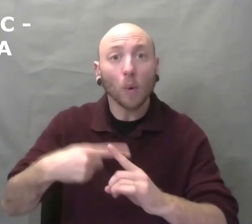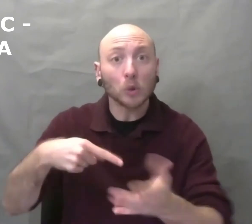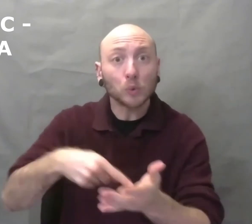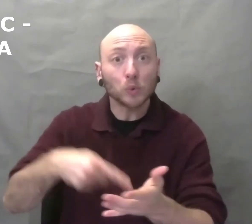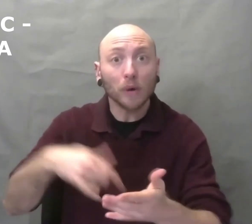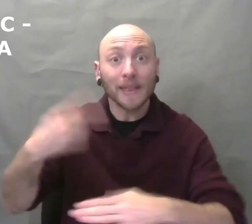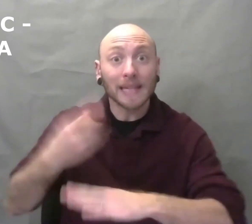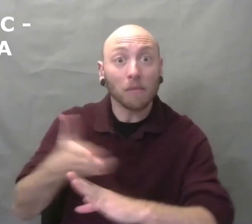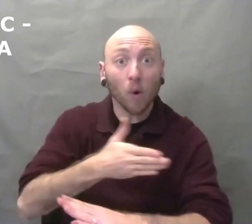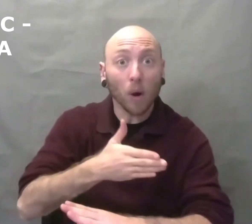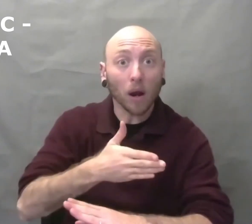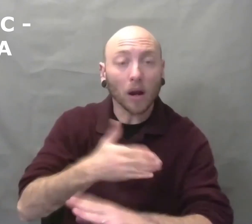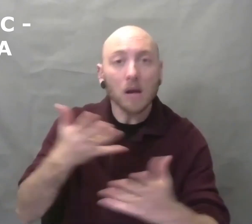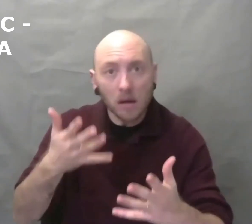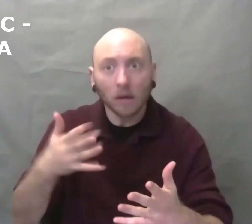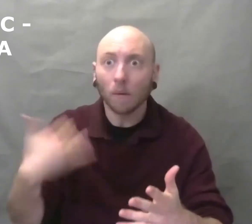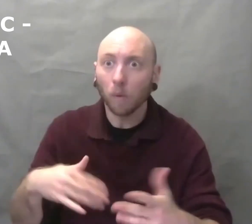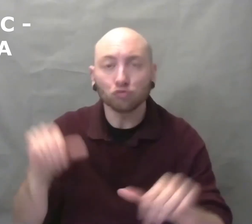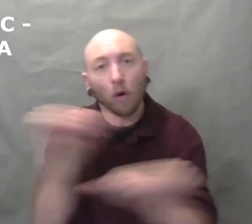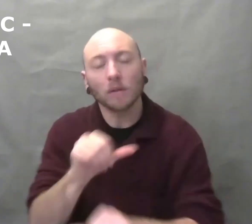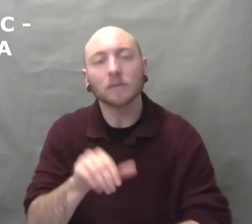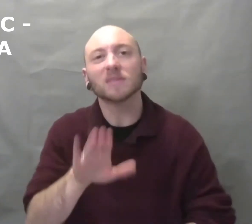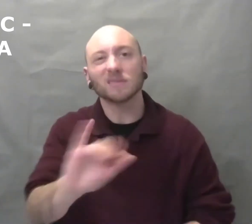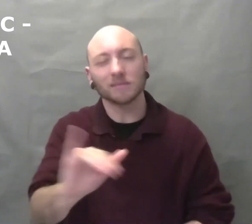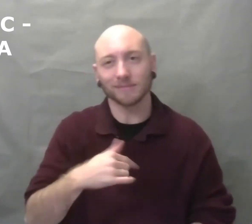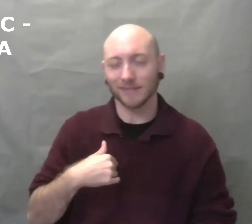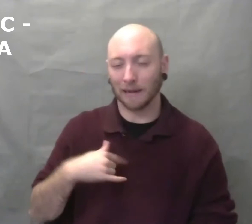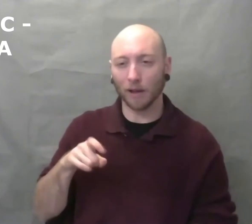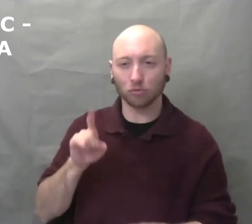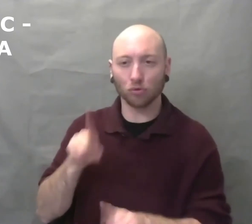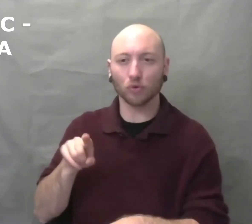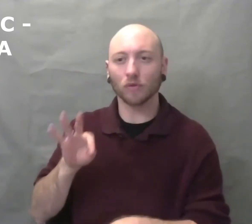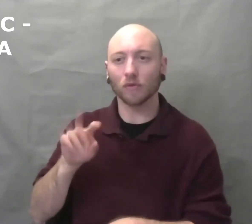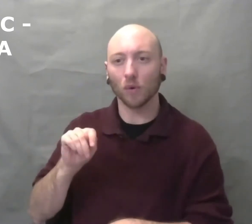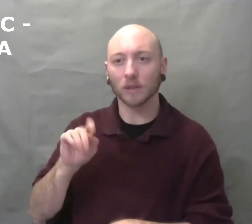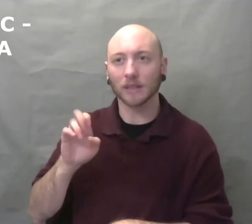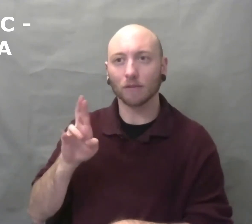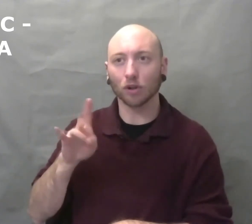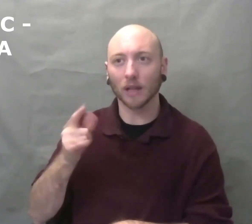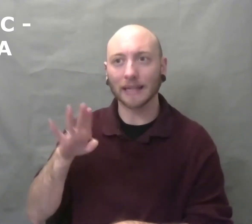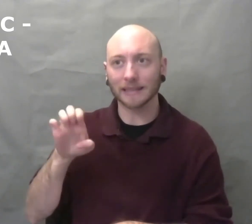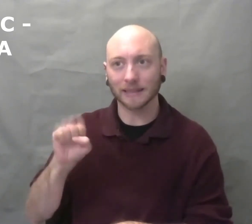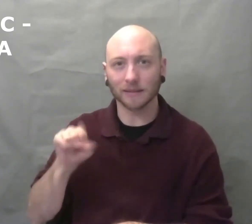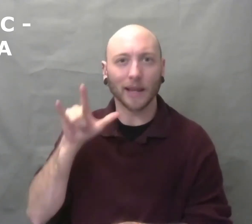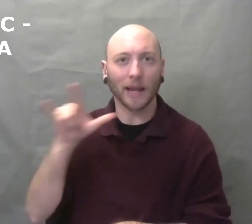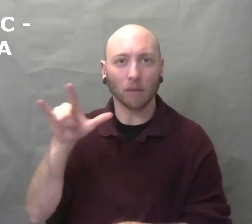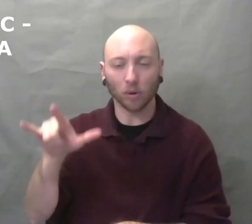to Port Everglades International Airport to get my plane ticket to go to Georgia to go to customs, to